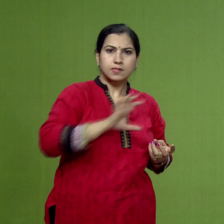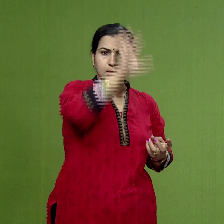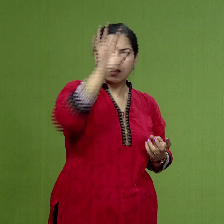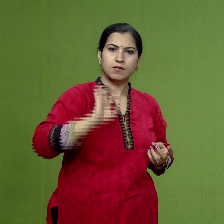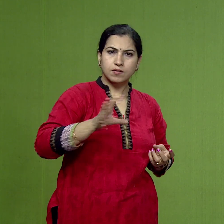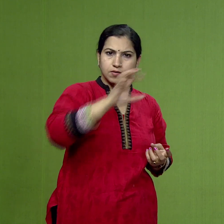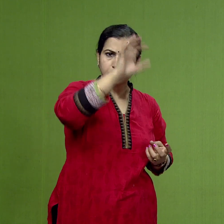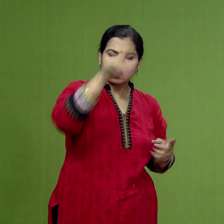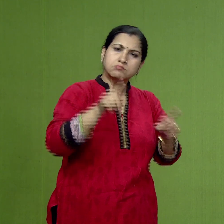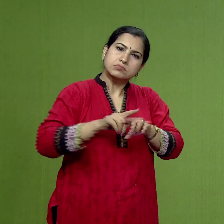country, etc.